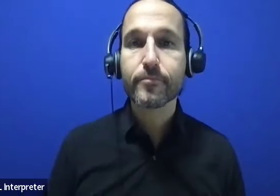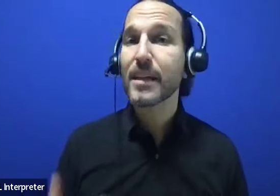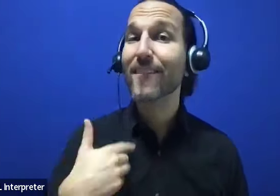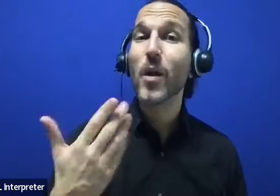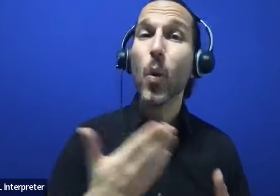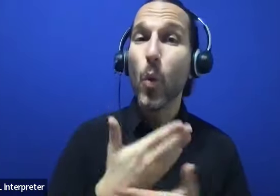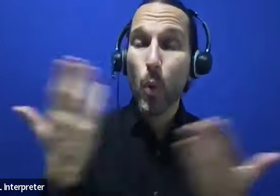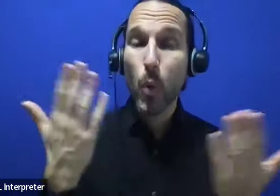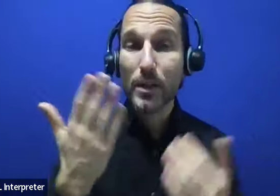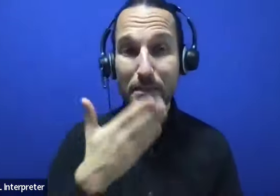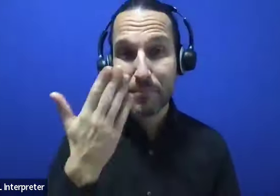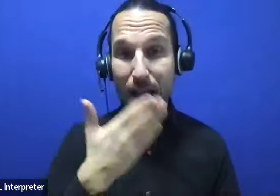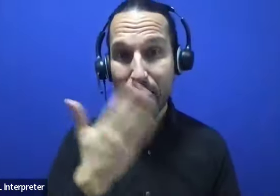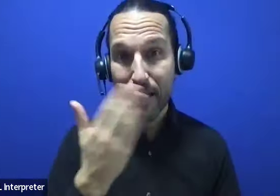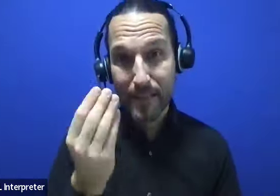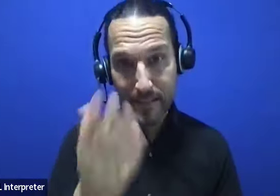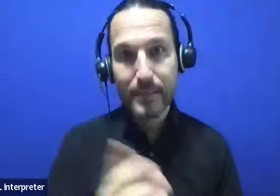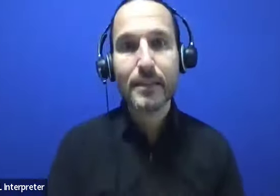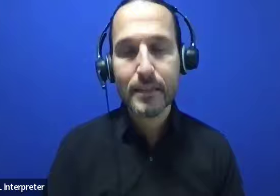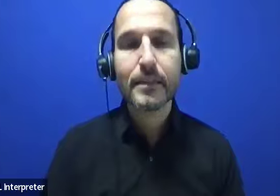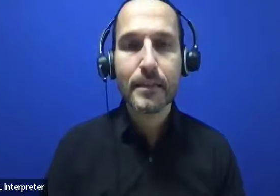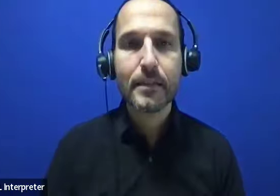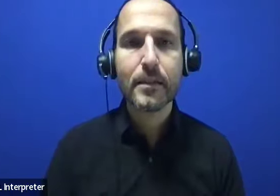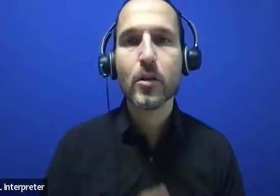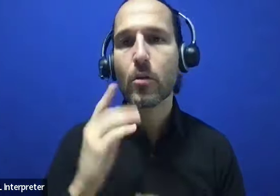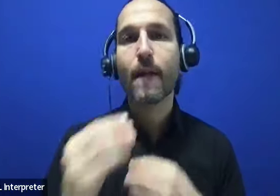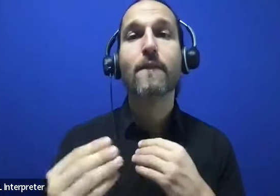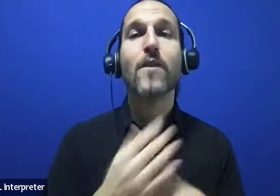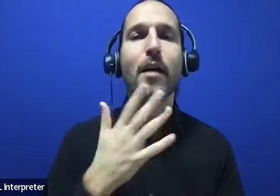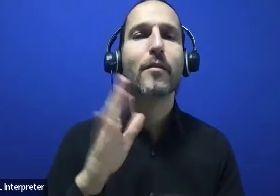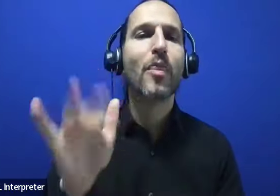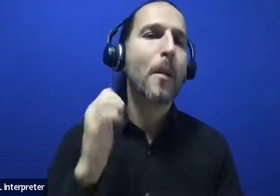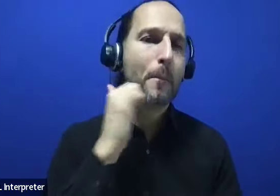of smell, interestingly, can affect puberty.